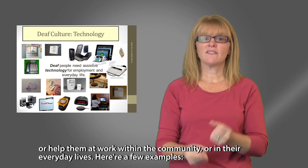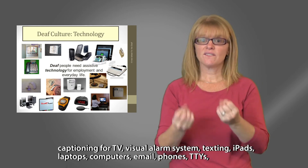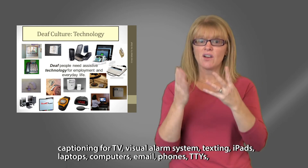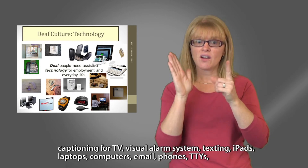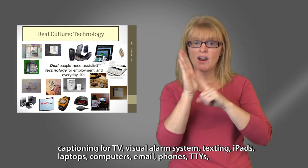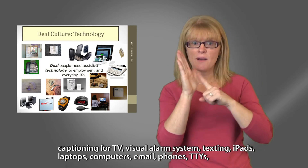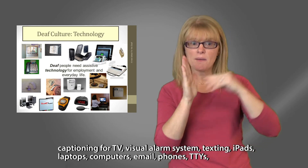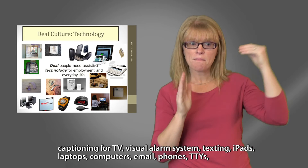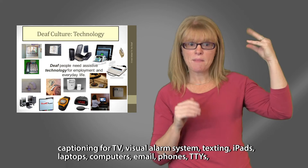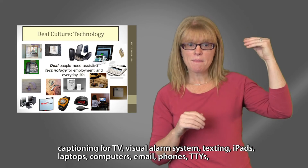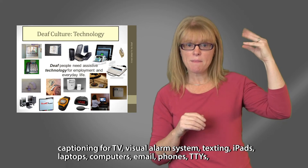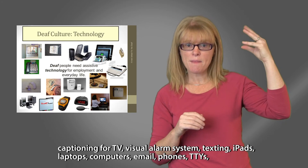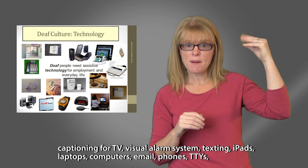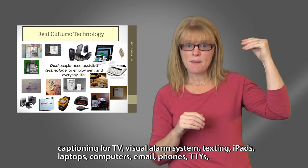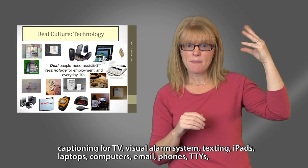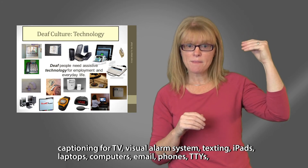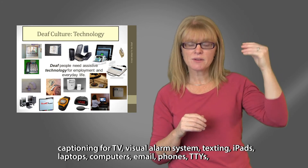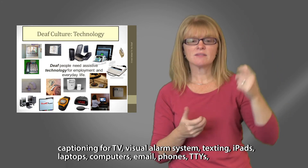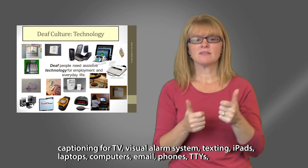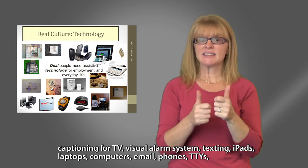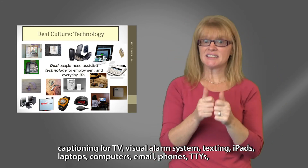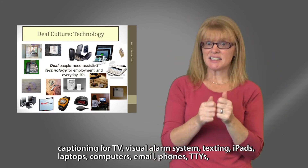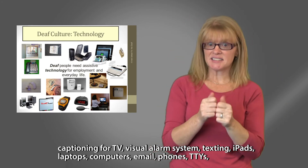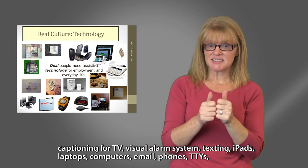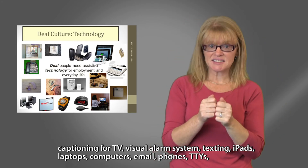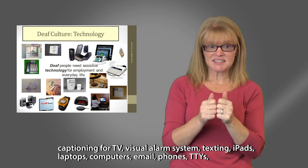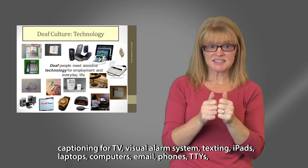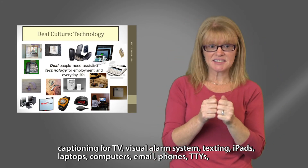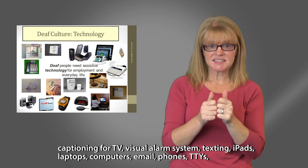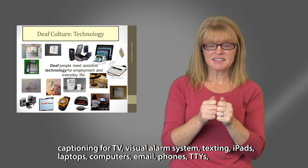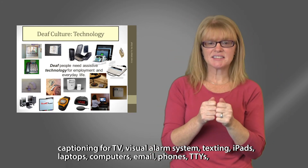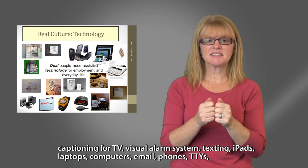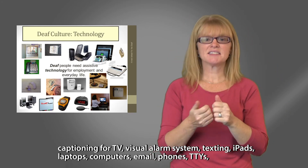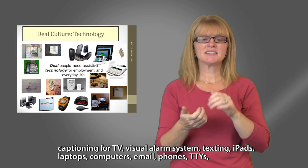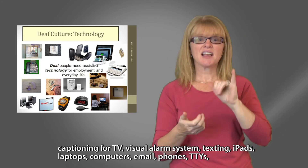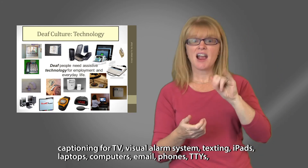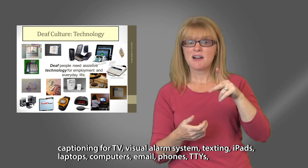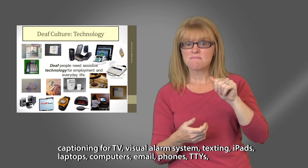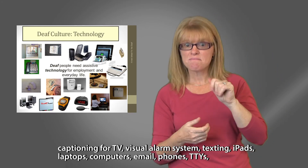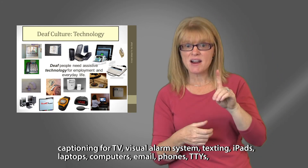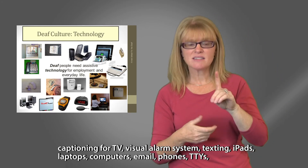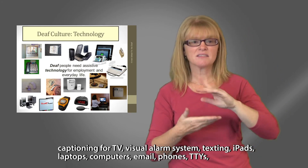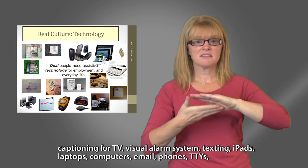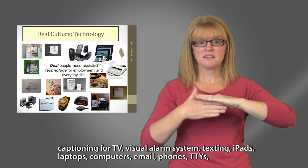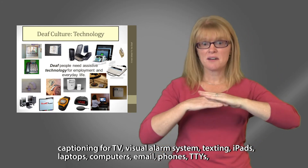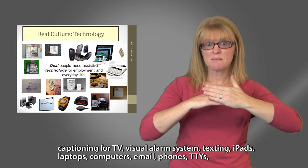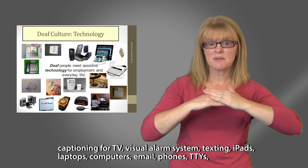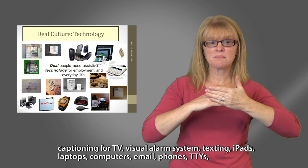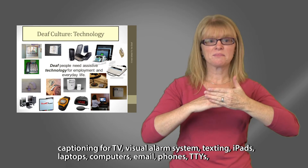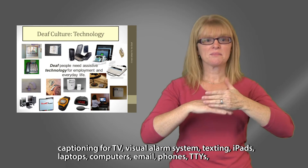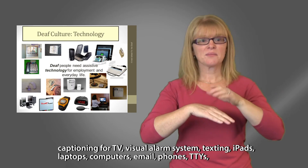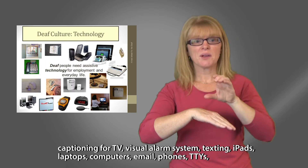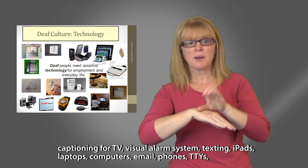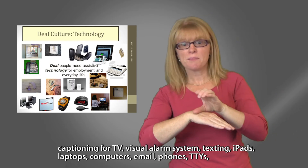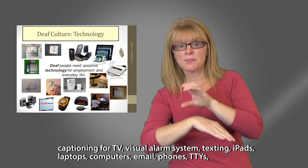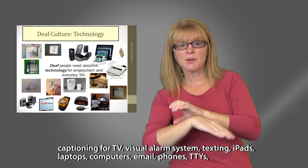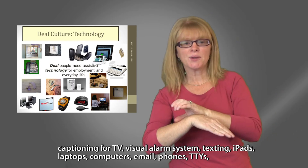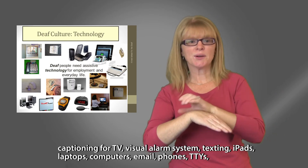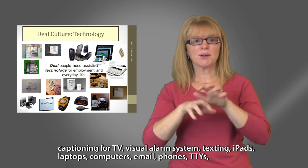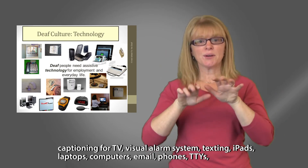Captioning for a TV or a visual alarm system, texting, iPads, laptops,